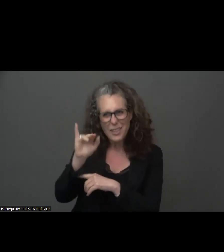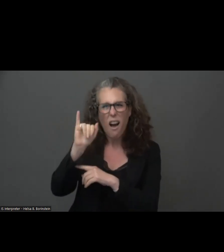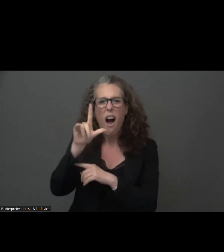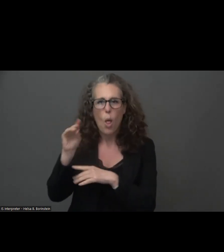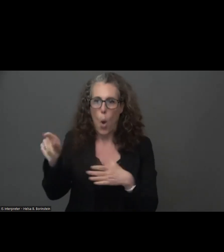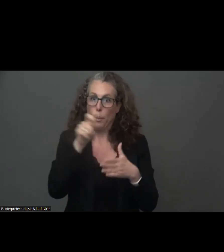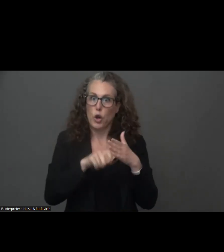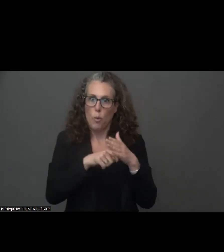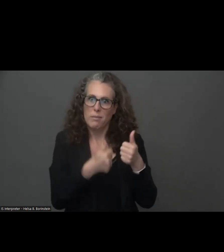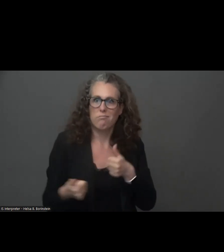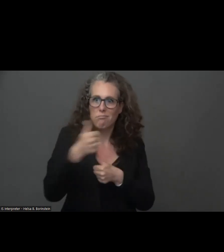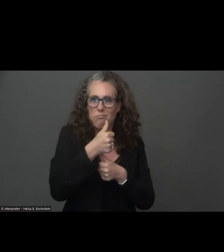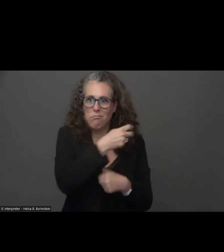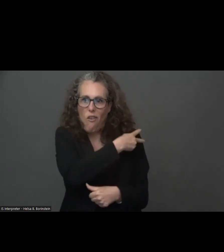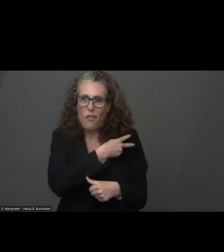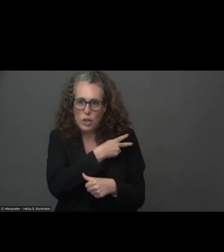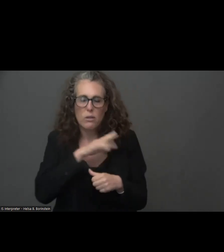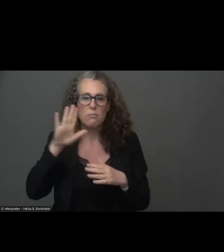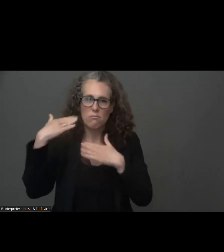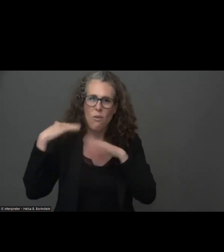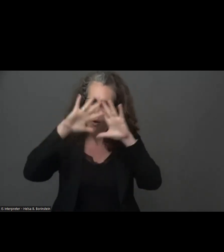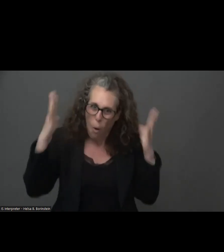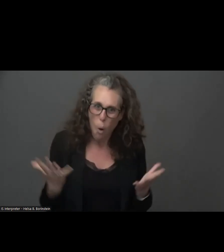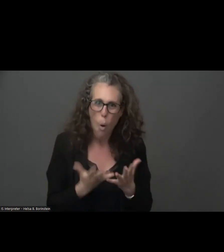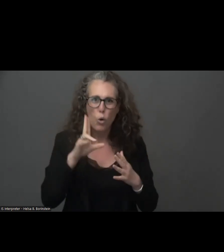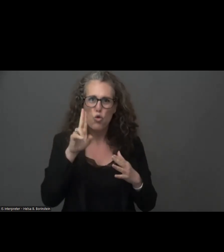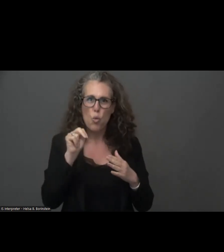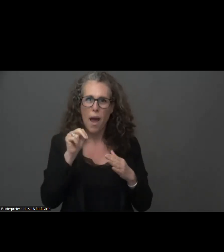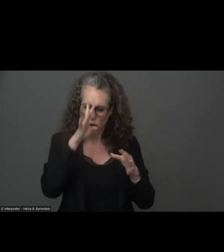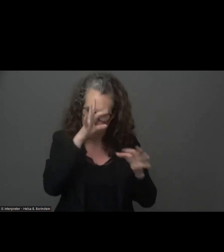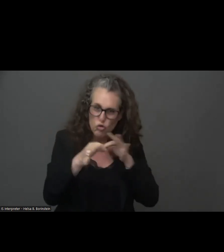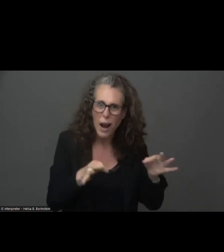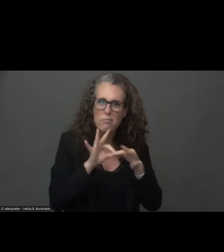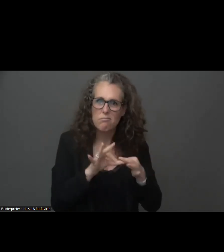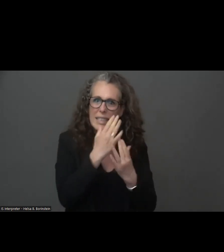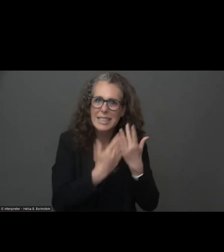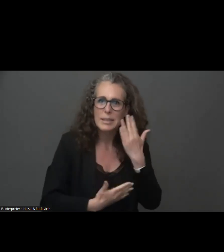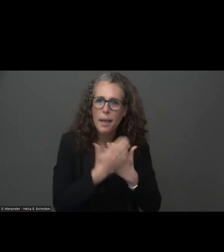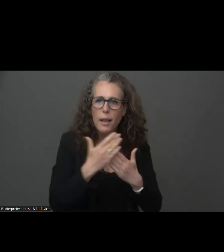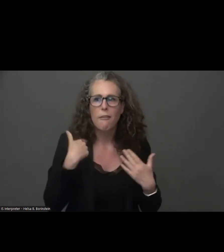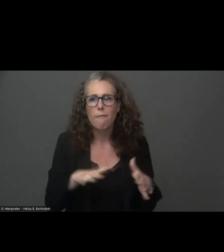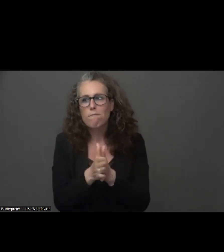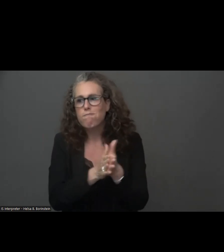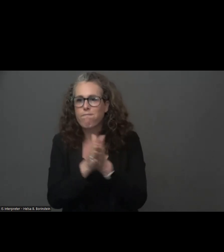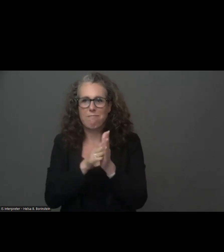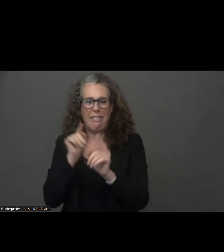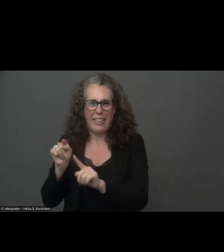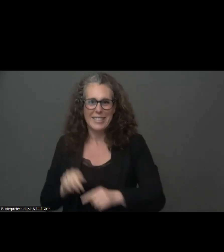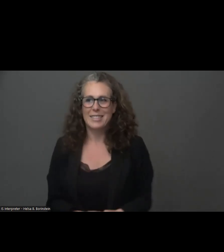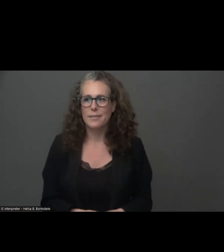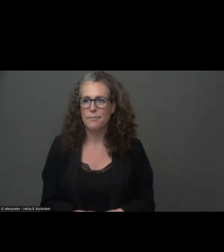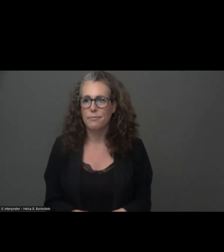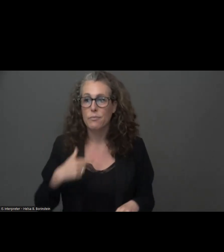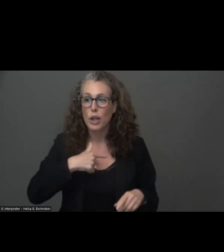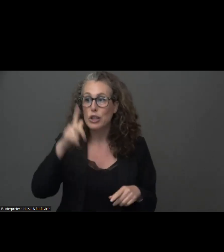procurement for the entire United Nations Disability Strategy. Absolutely brilliant. So I'm really looking forward to this. And so we're going to start. I'm